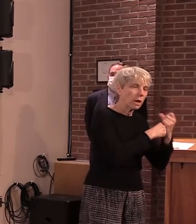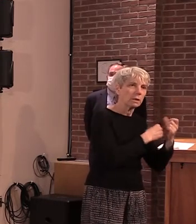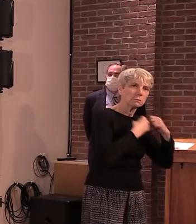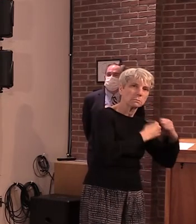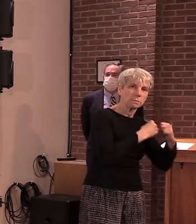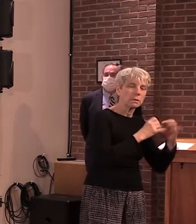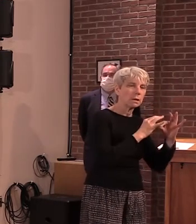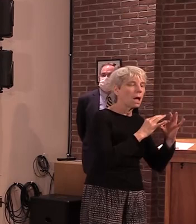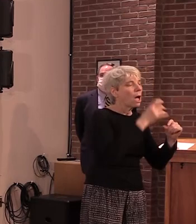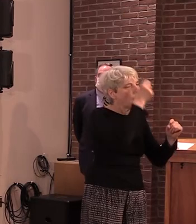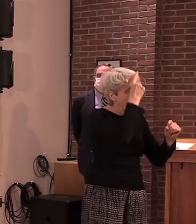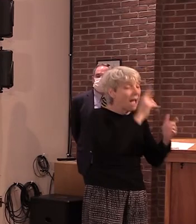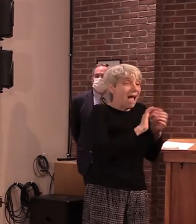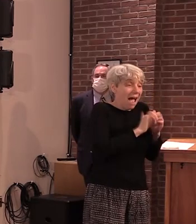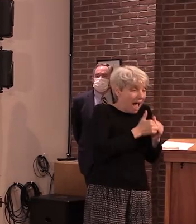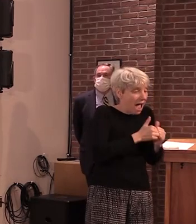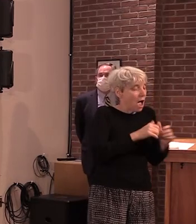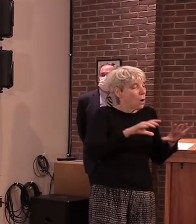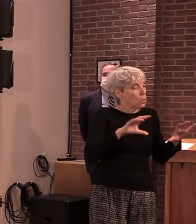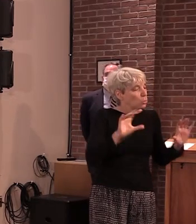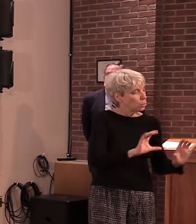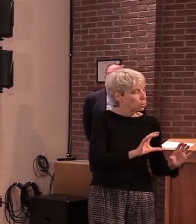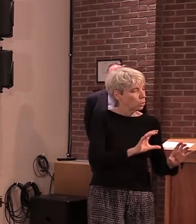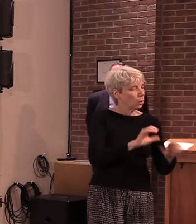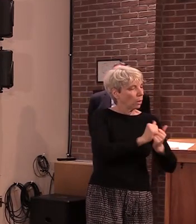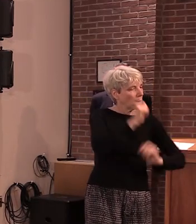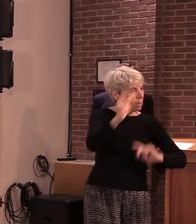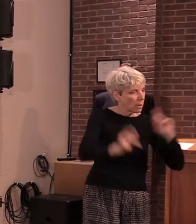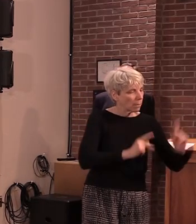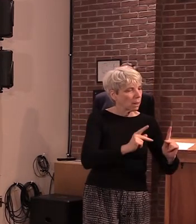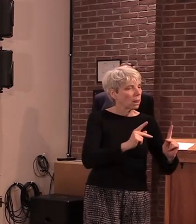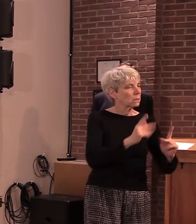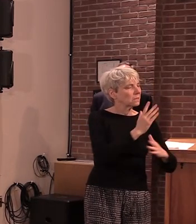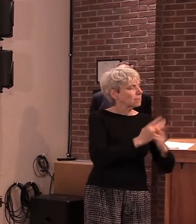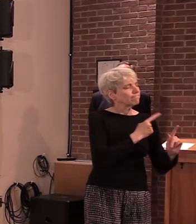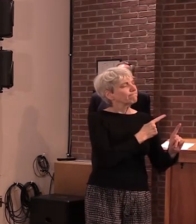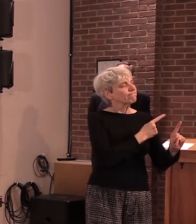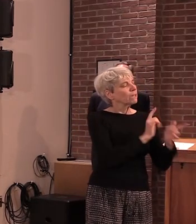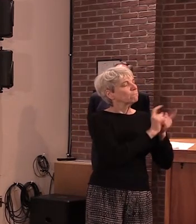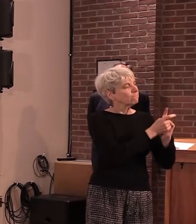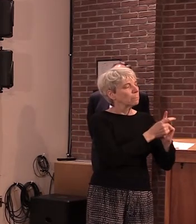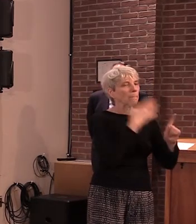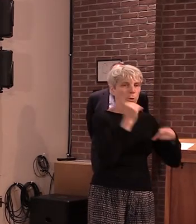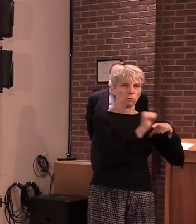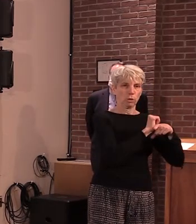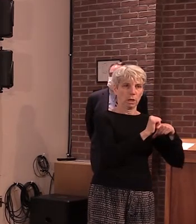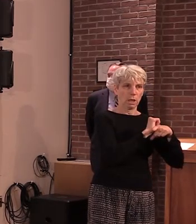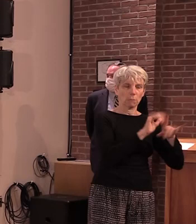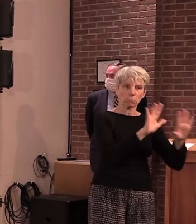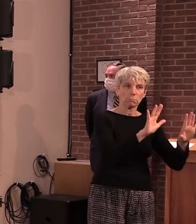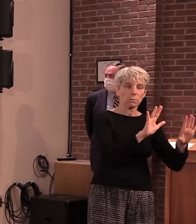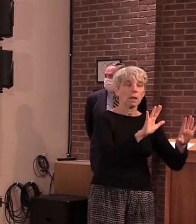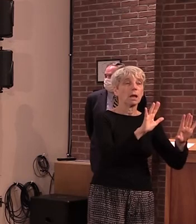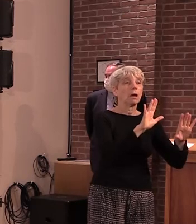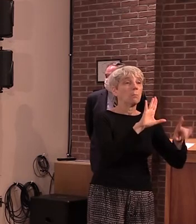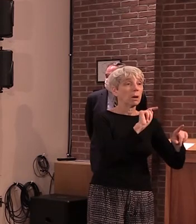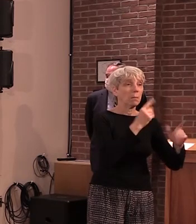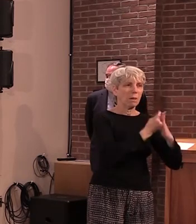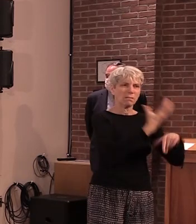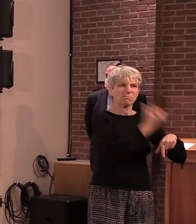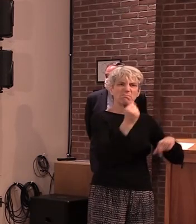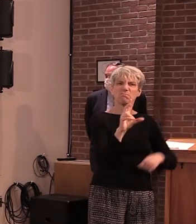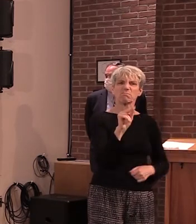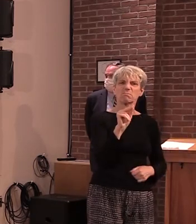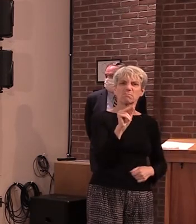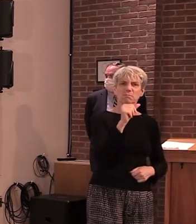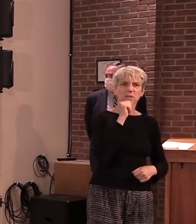way our approach to law enforcement, but certainly not defunding. At the same time, I